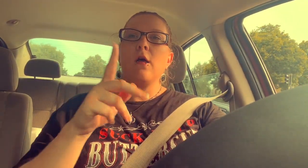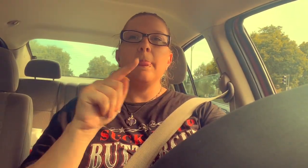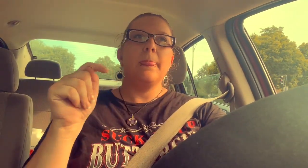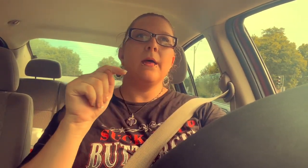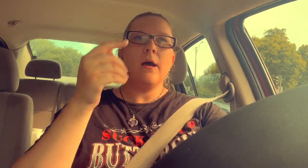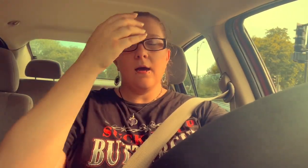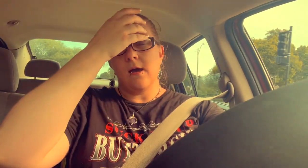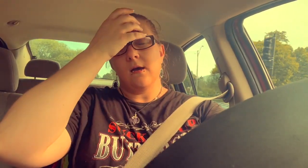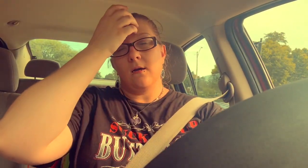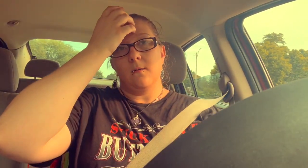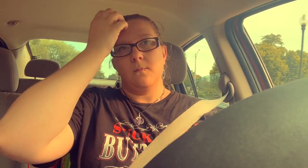Called